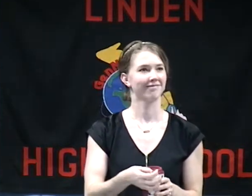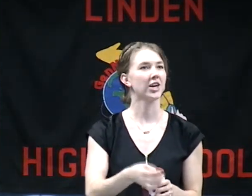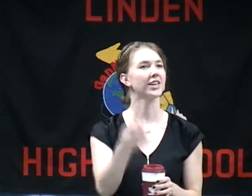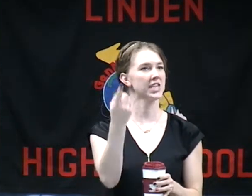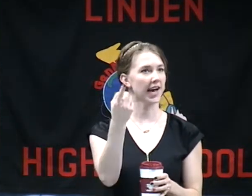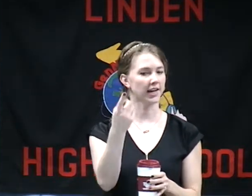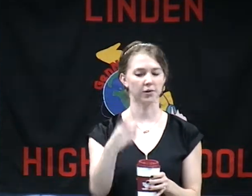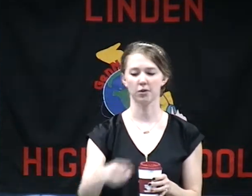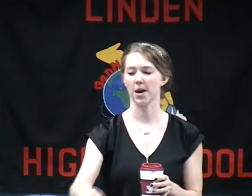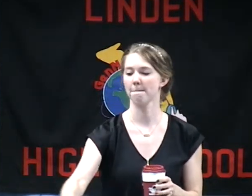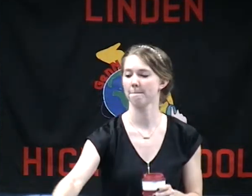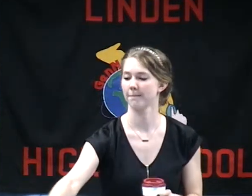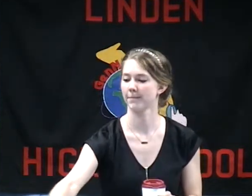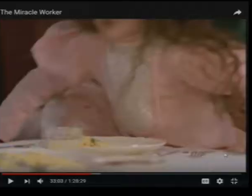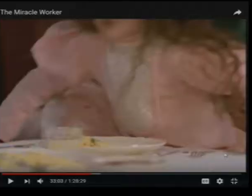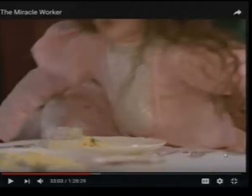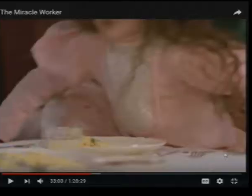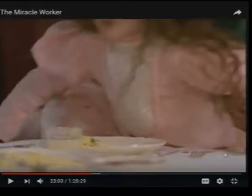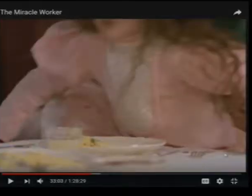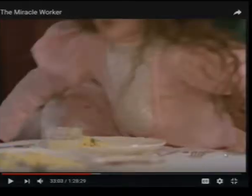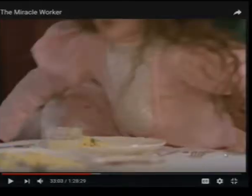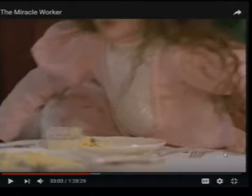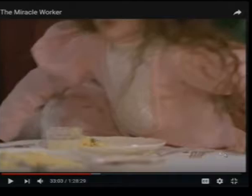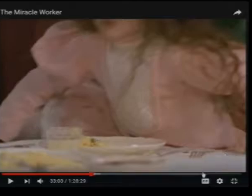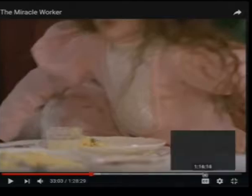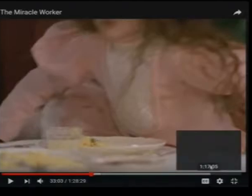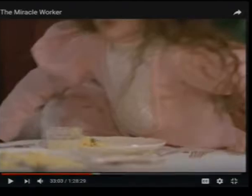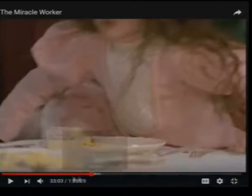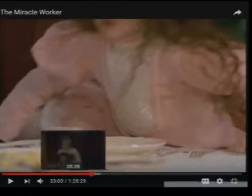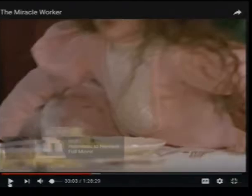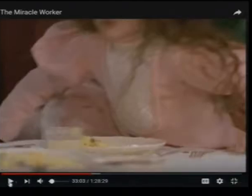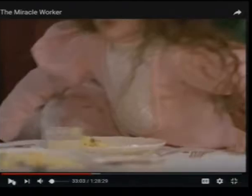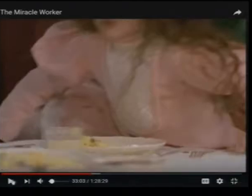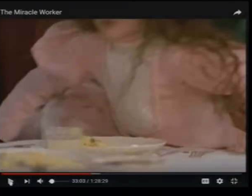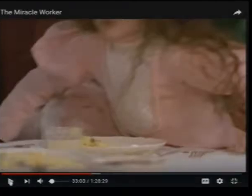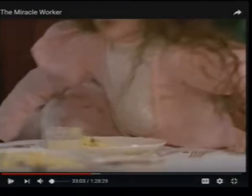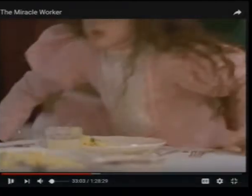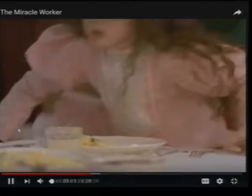They're in the dining room, yep. She's not really crap.